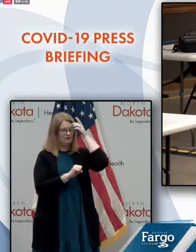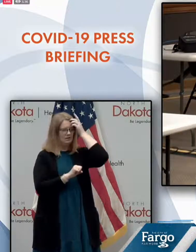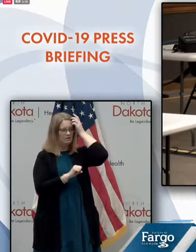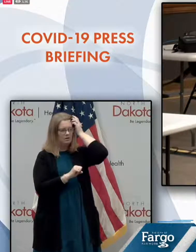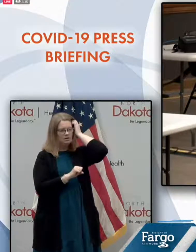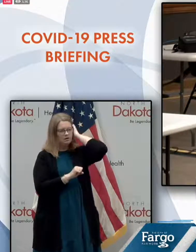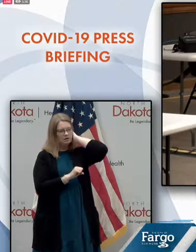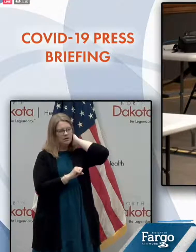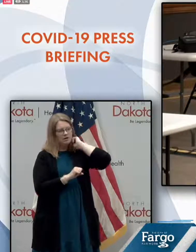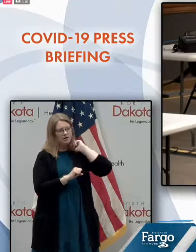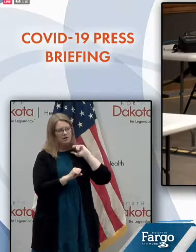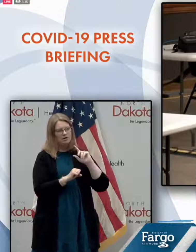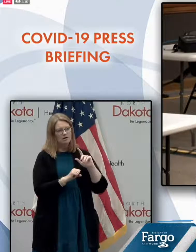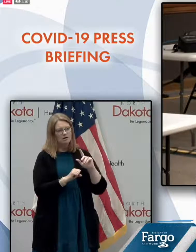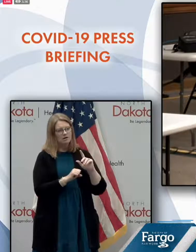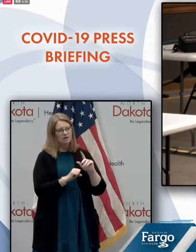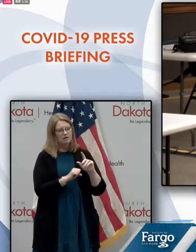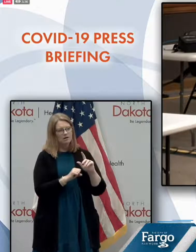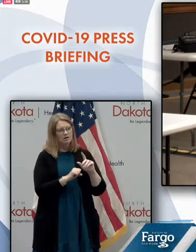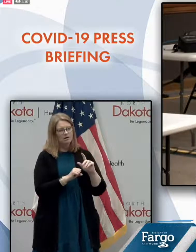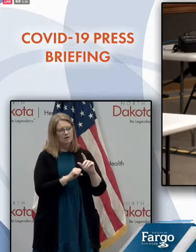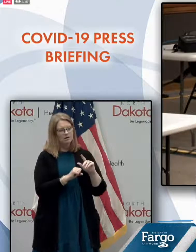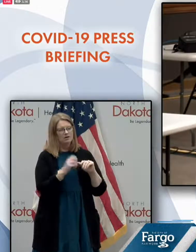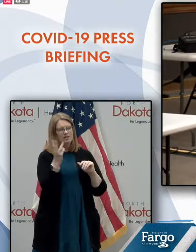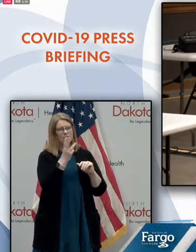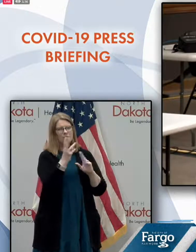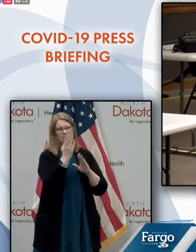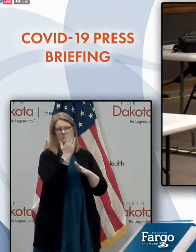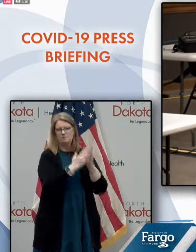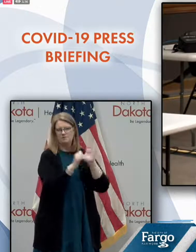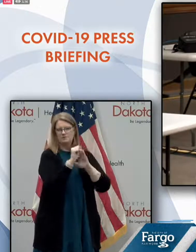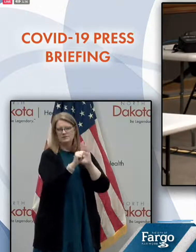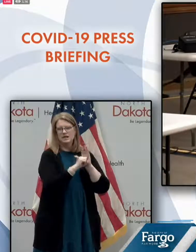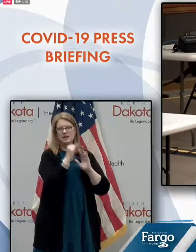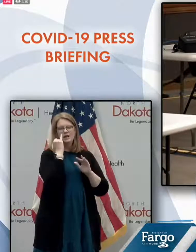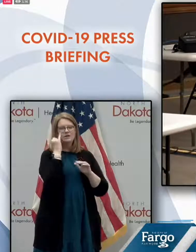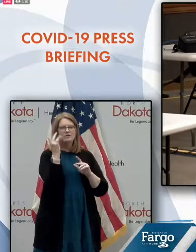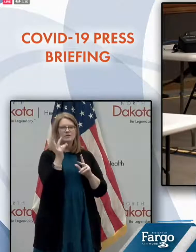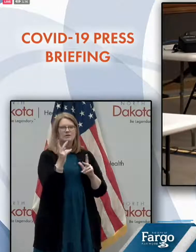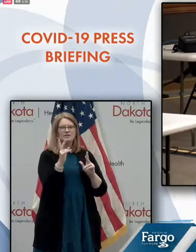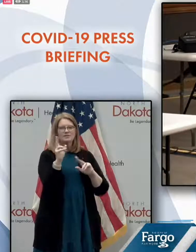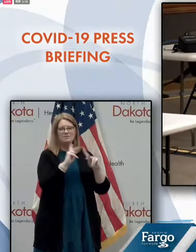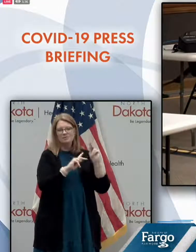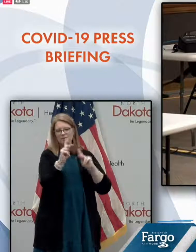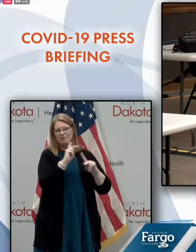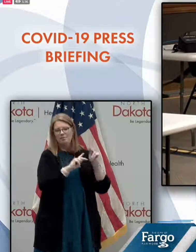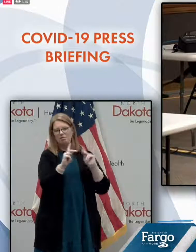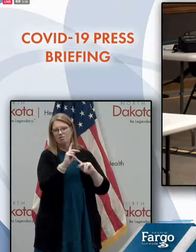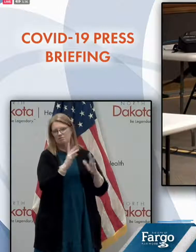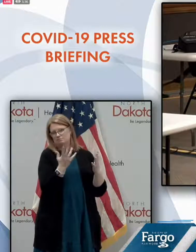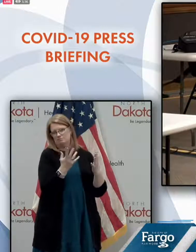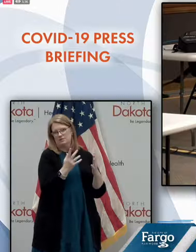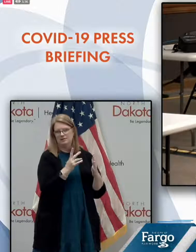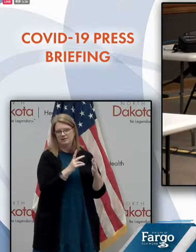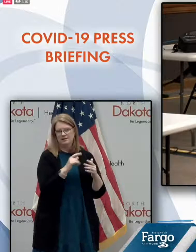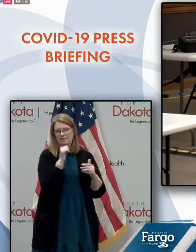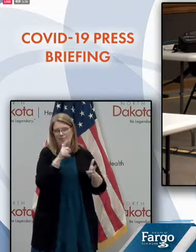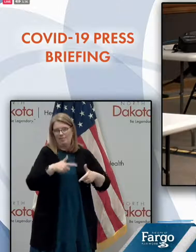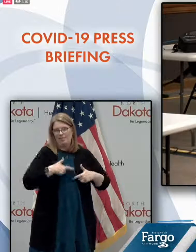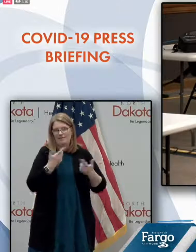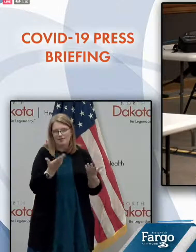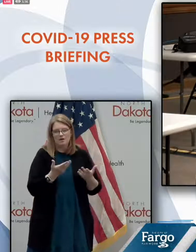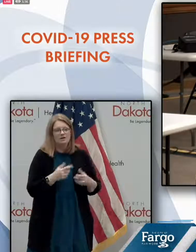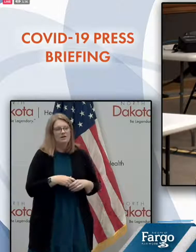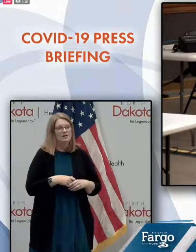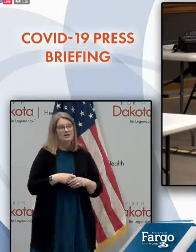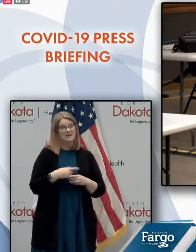residents who test positive on the western side of the state. We get a lot of chatter in the Western media about that. People are